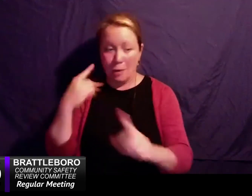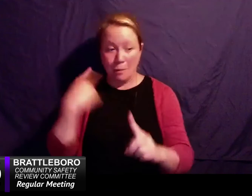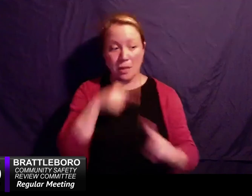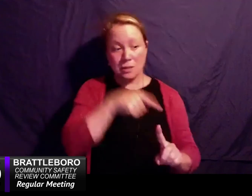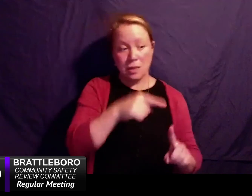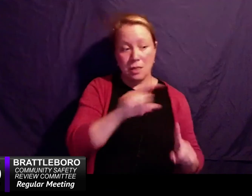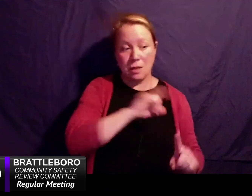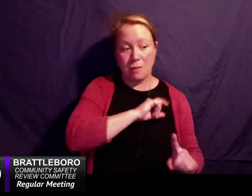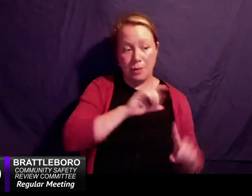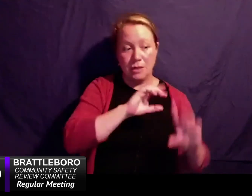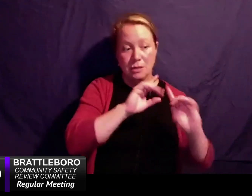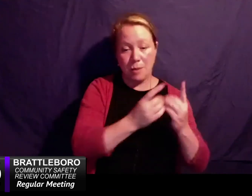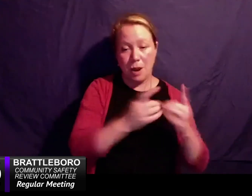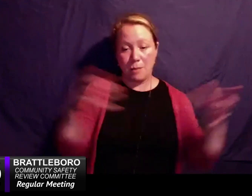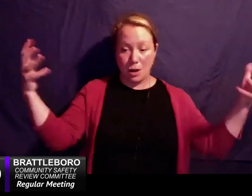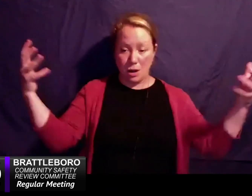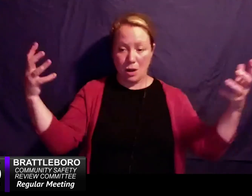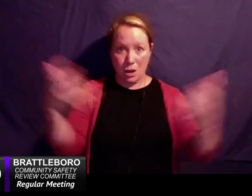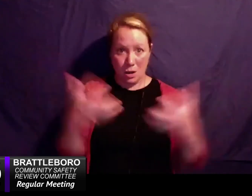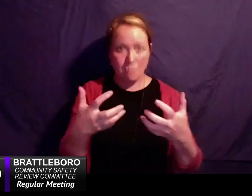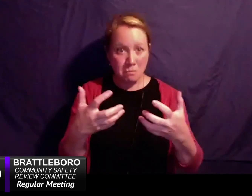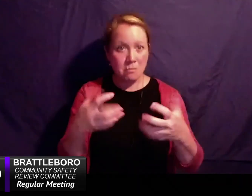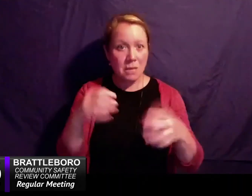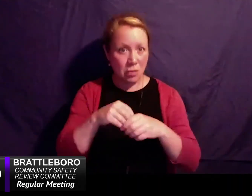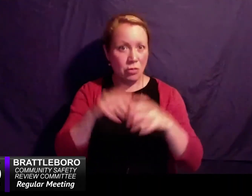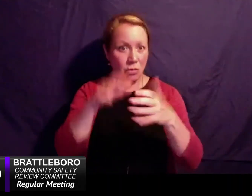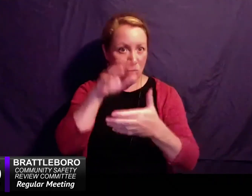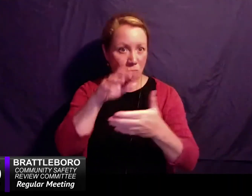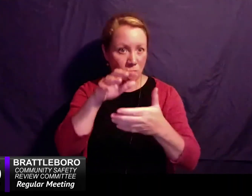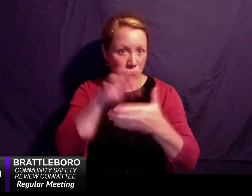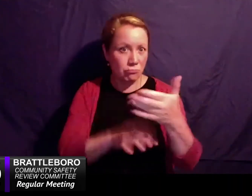department will come together in this report and recommendations.